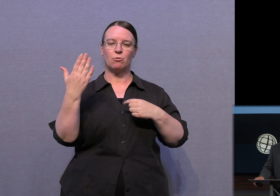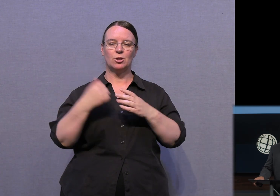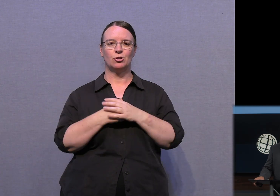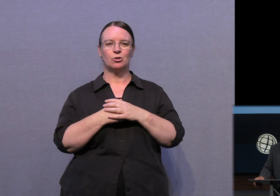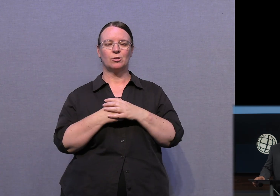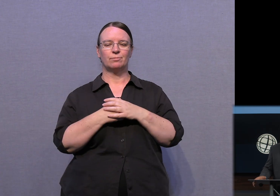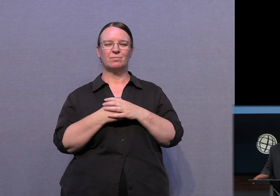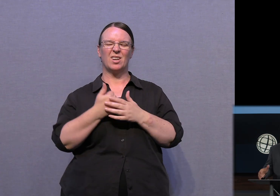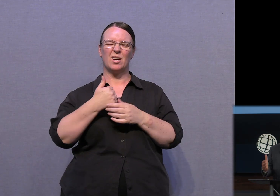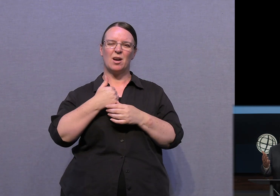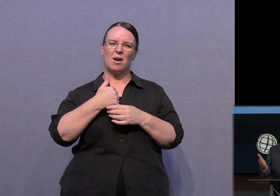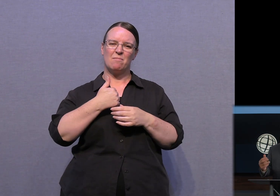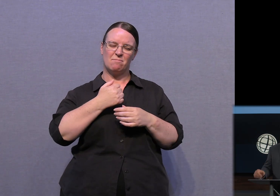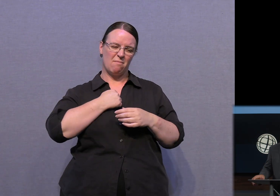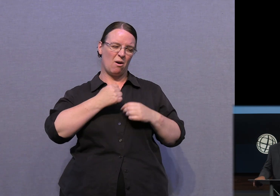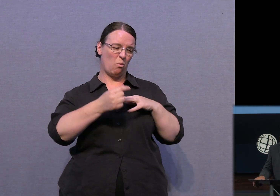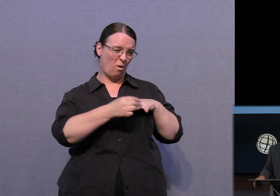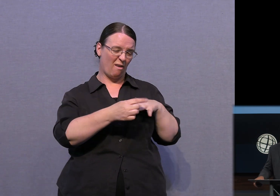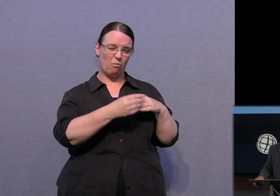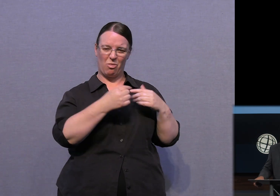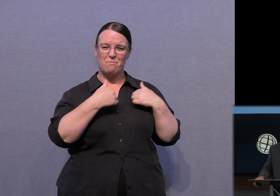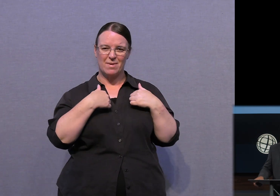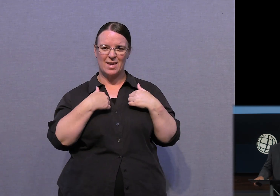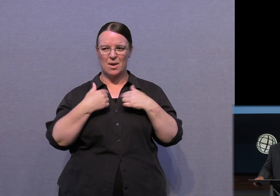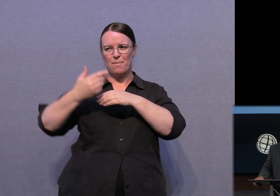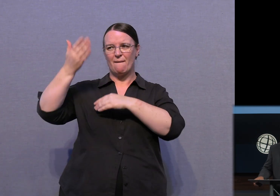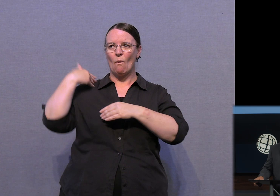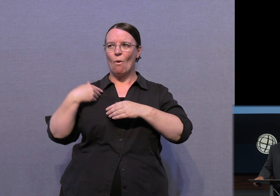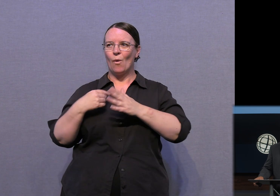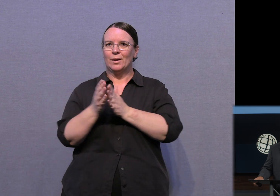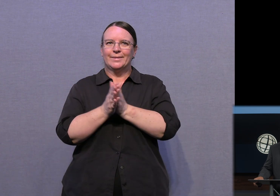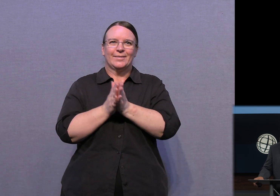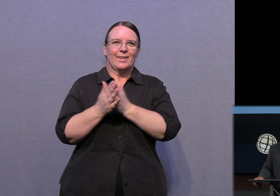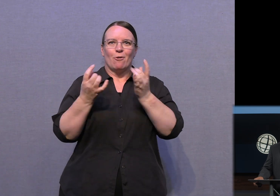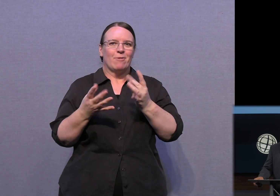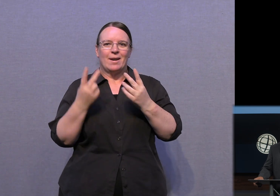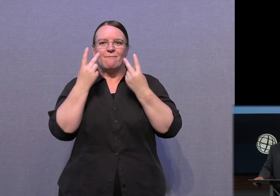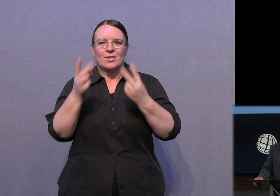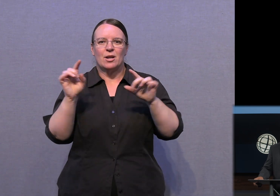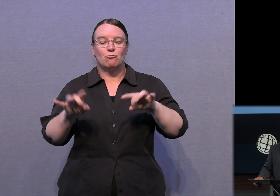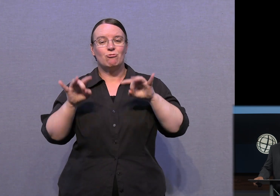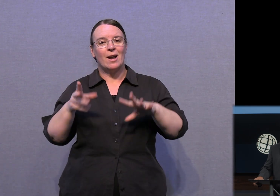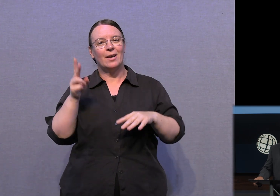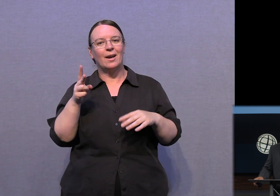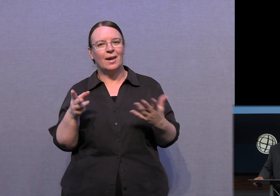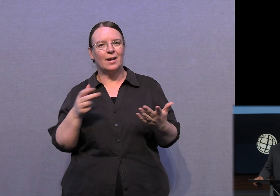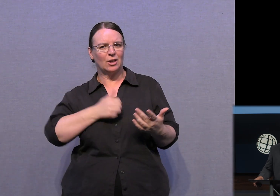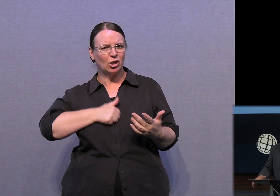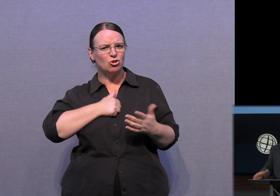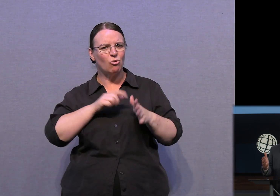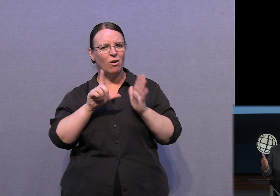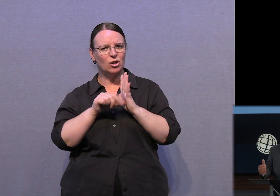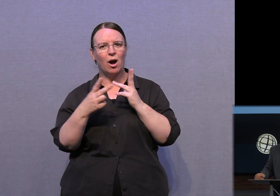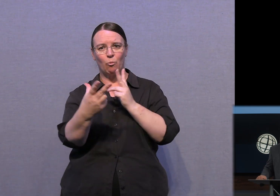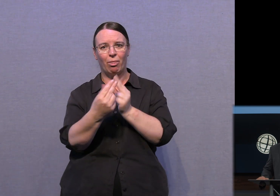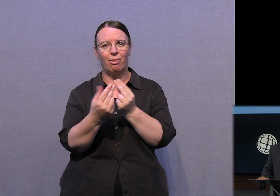I were looking forward to actually coming to Australia once again. We always enjoy our times in your country, and we